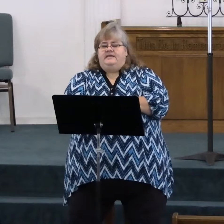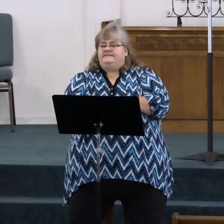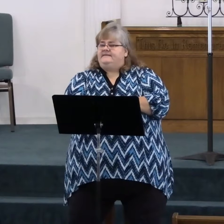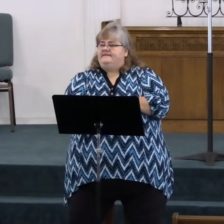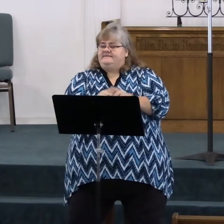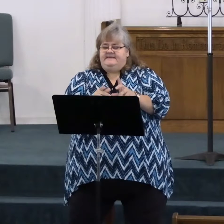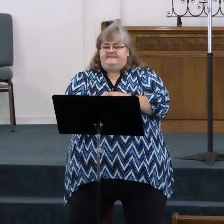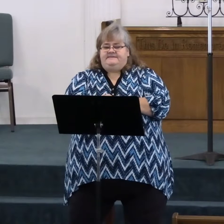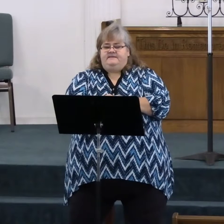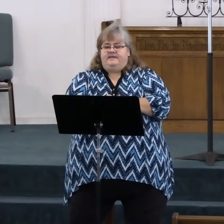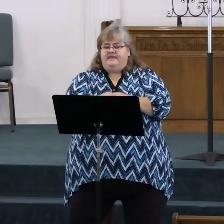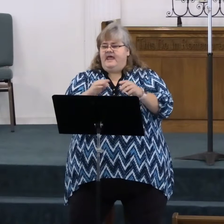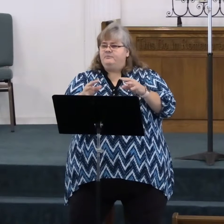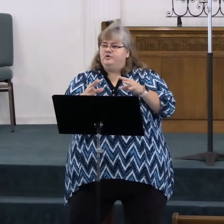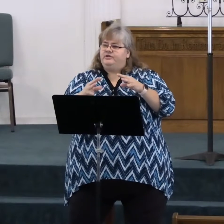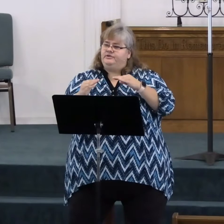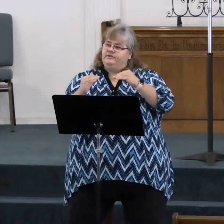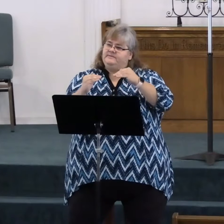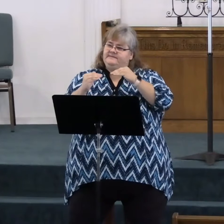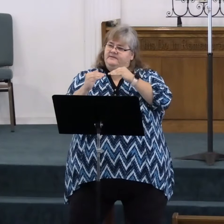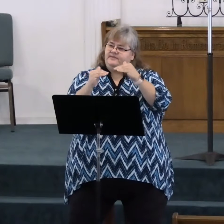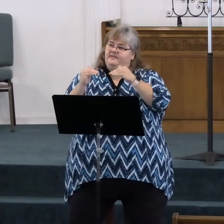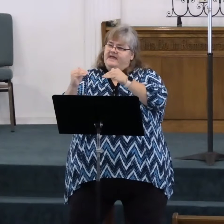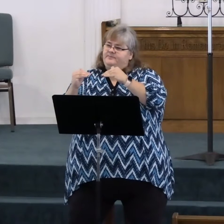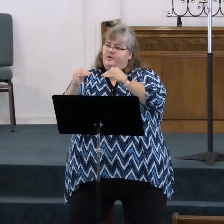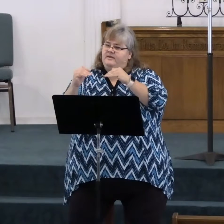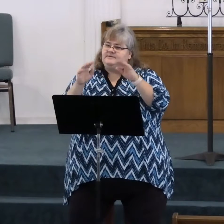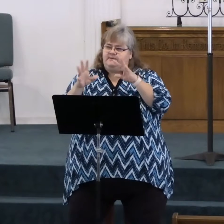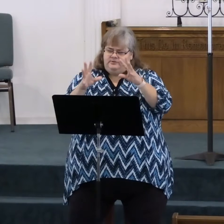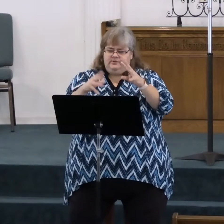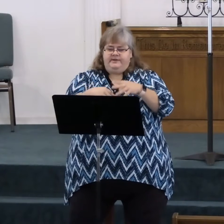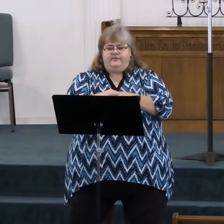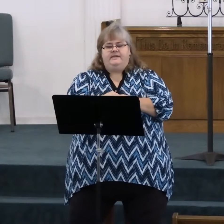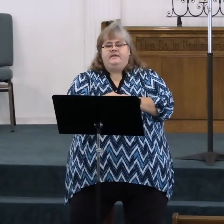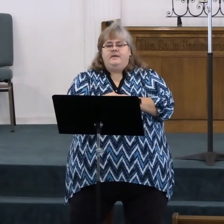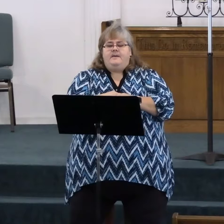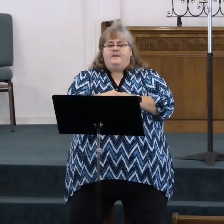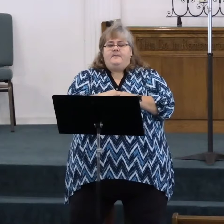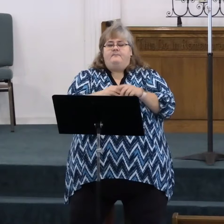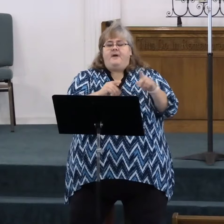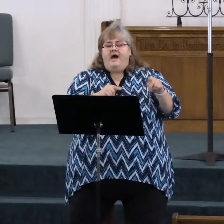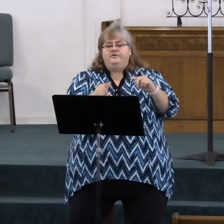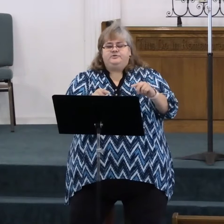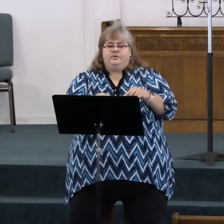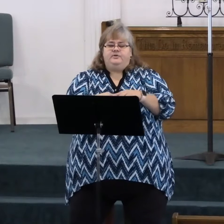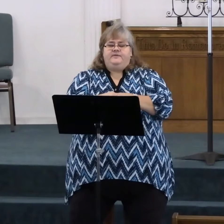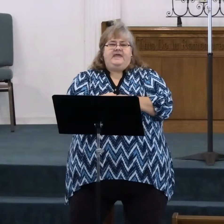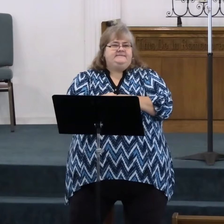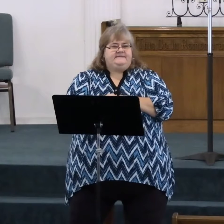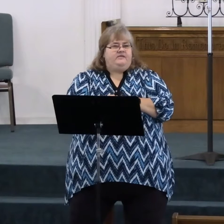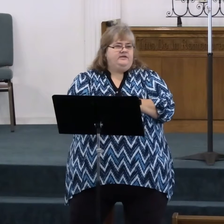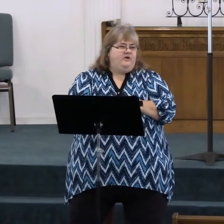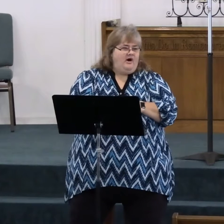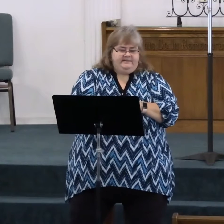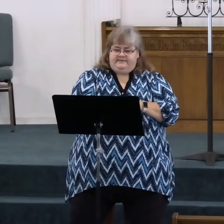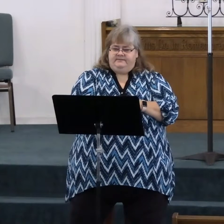It says this, and I'm going to use the last part of it so you'll hear it. Buy the truth and sell it not.